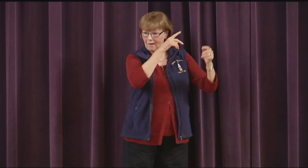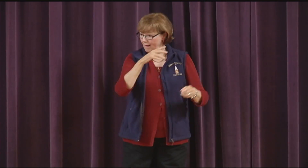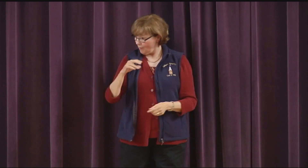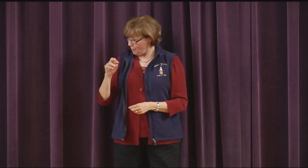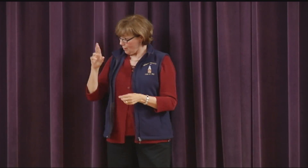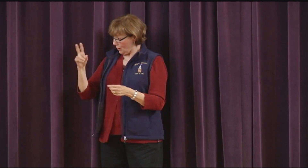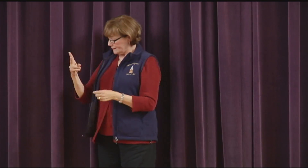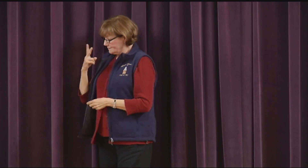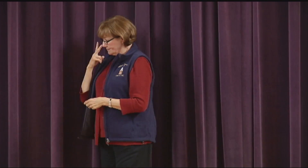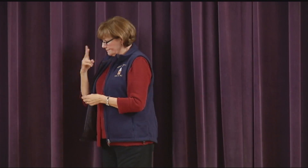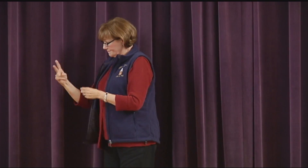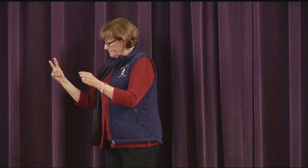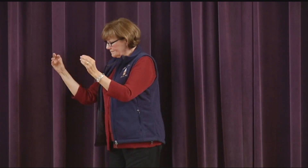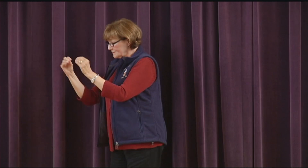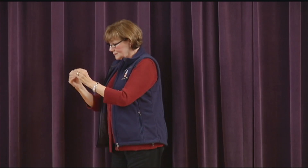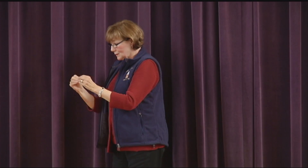to reach your goal